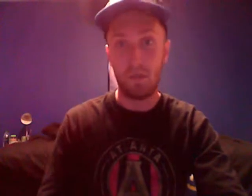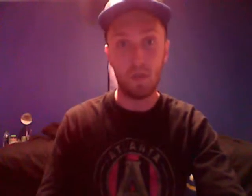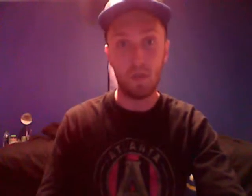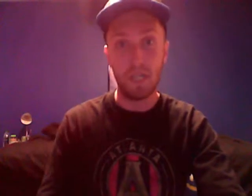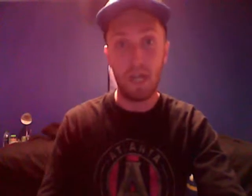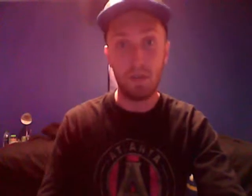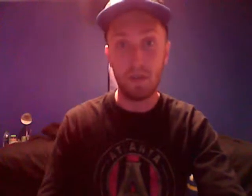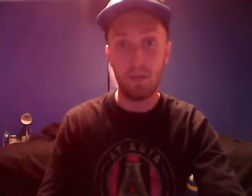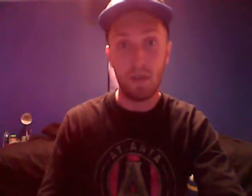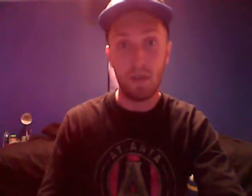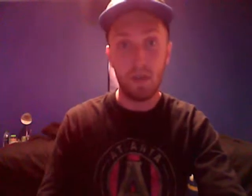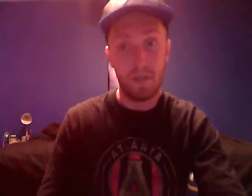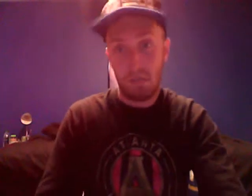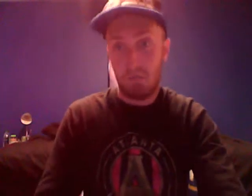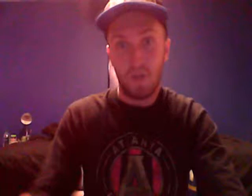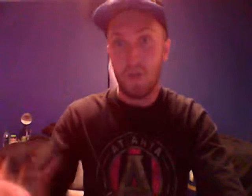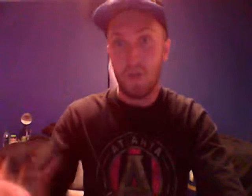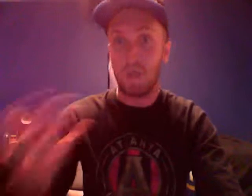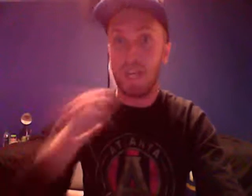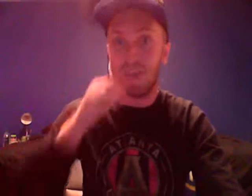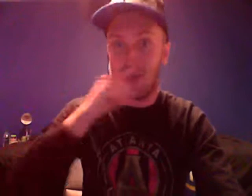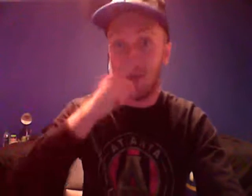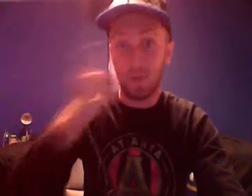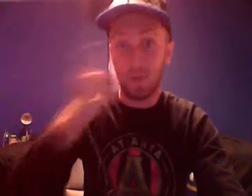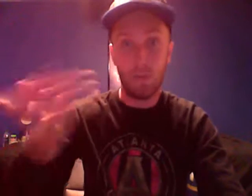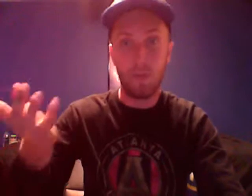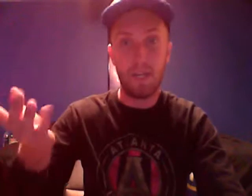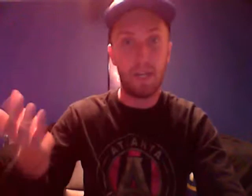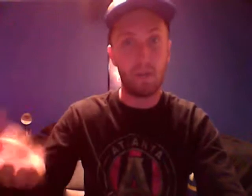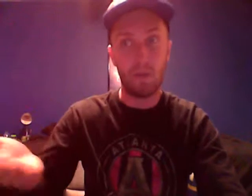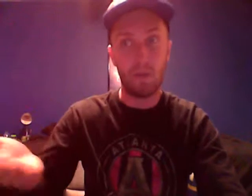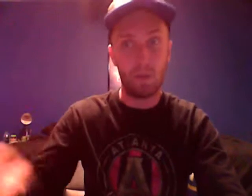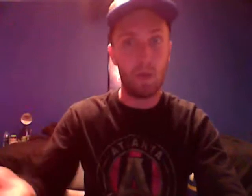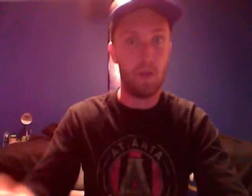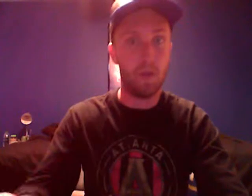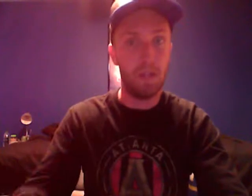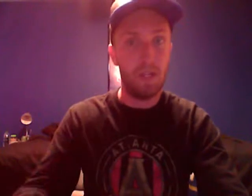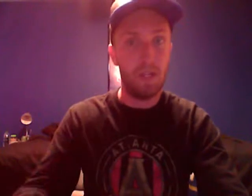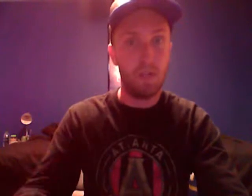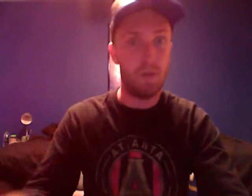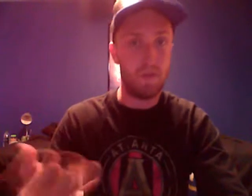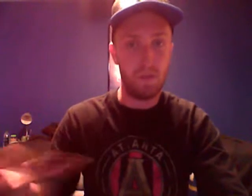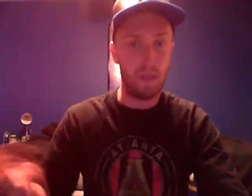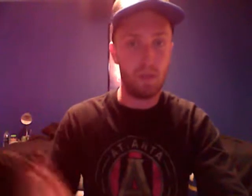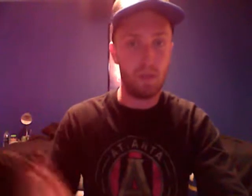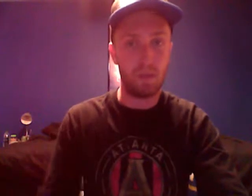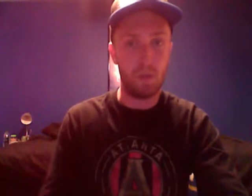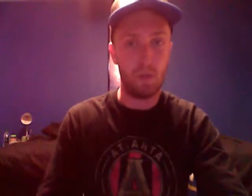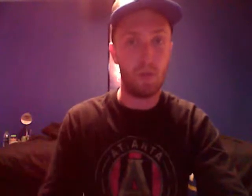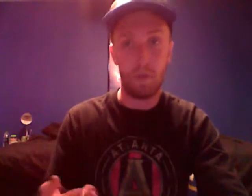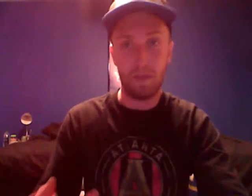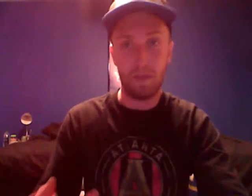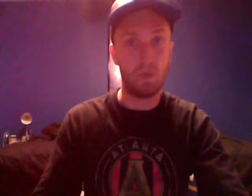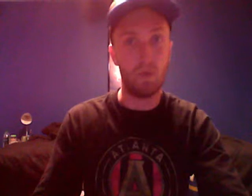top three, I believe. I mean, just looking at it right now, if we'd won today, I think we would have gone third above everybody else with 20. We would have had